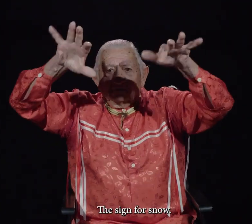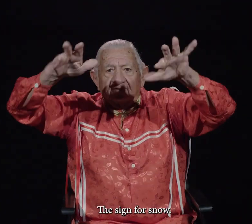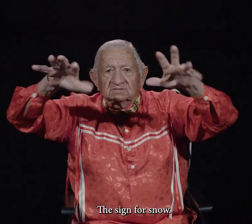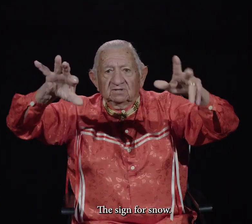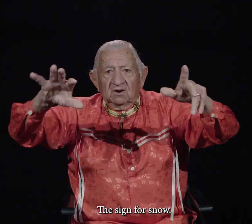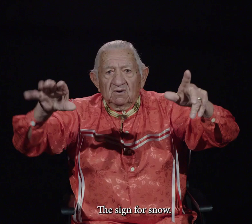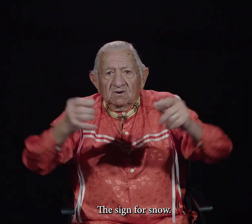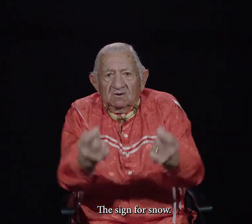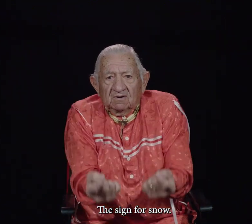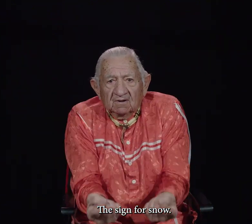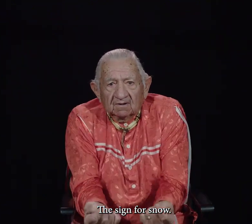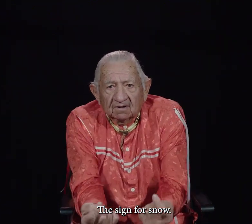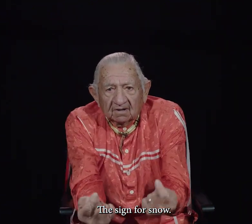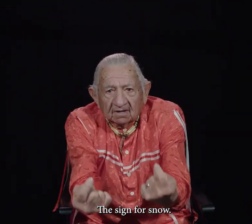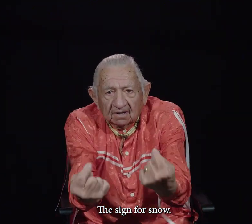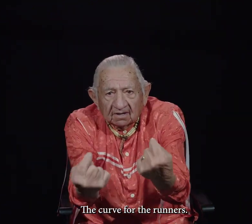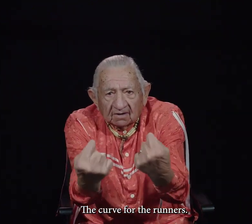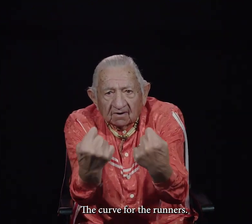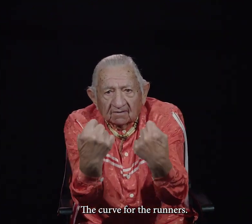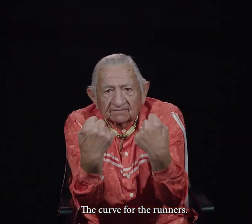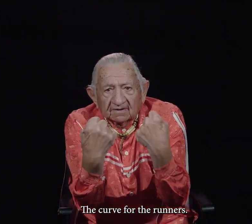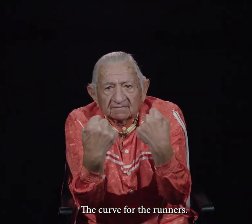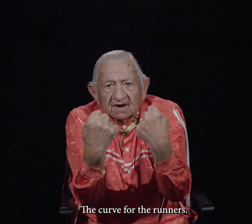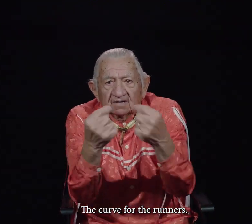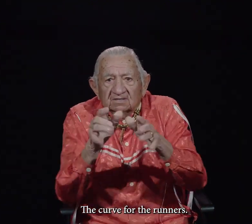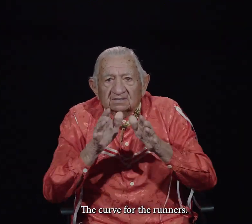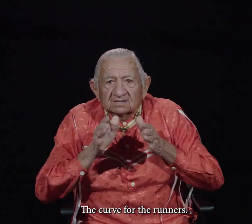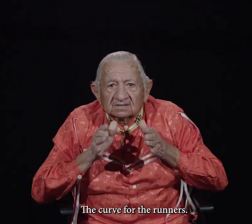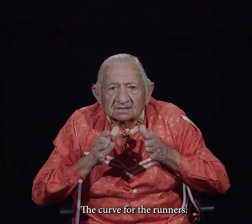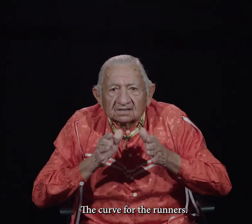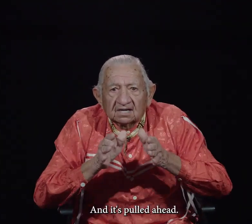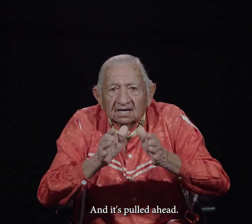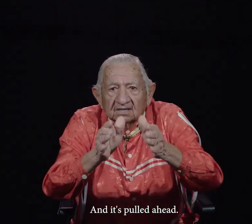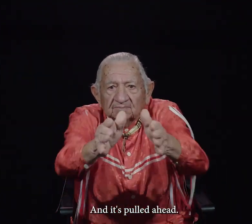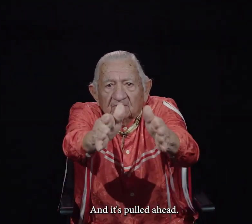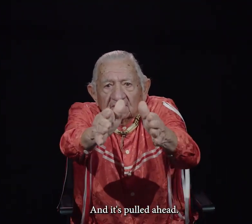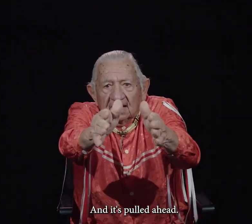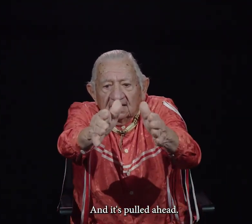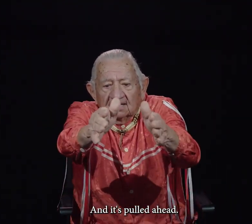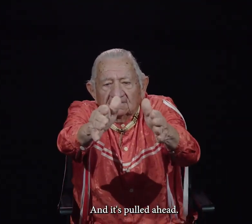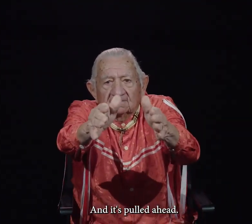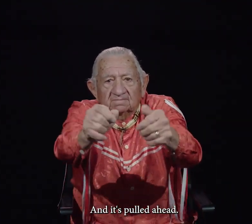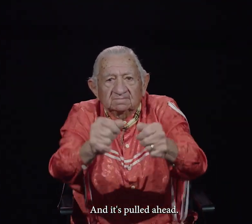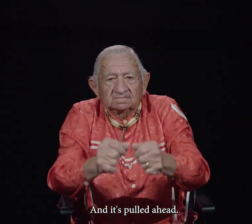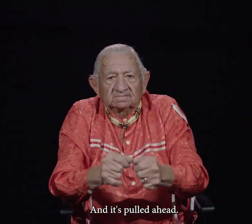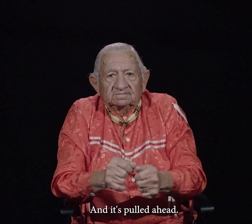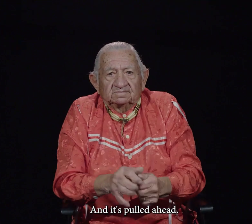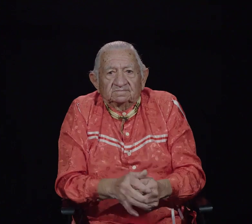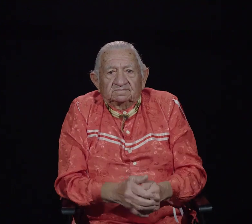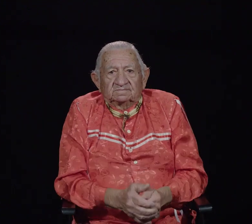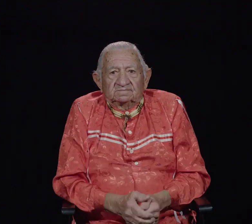for snow, the curve for the runners, and it's pulled ahead.